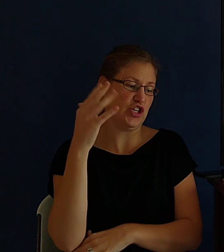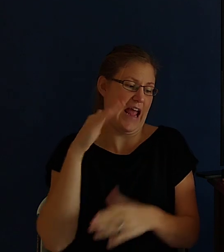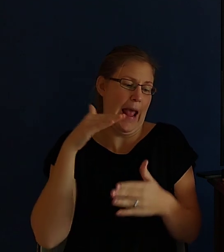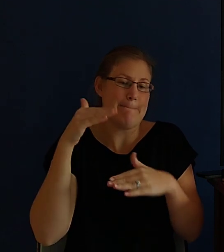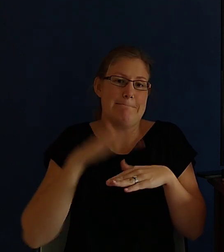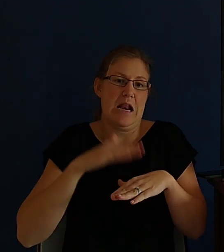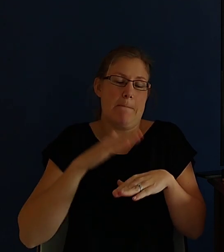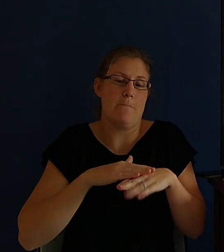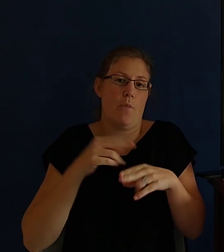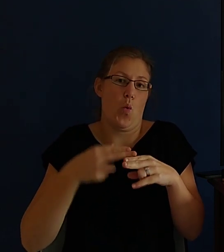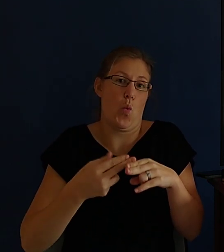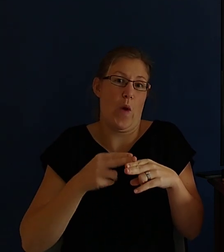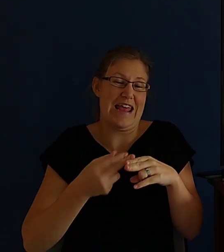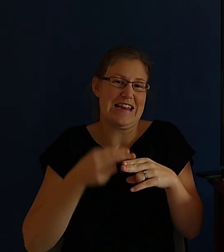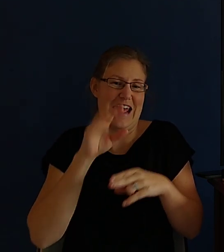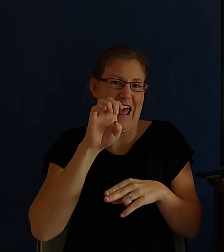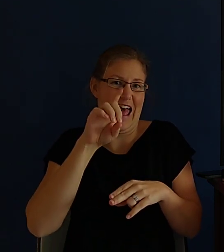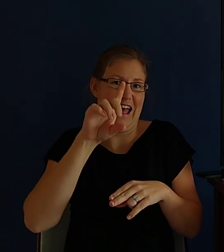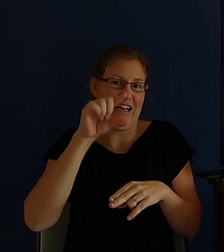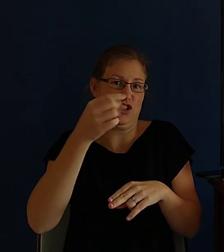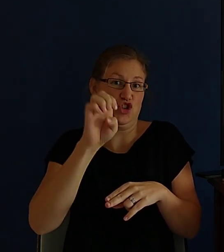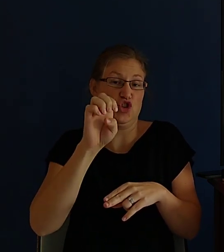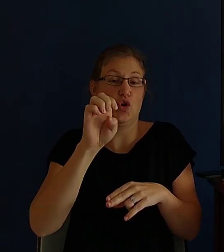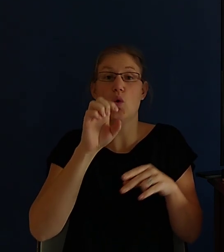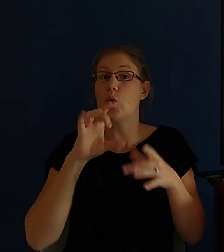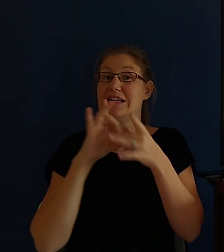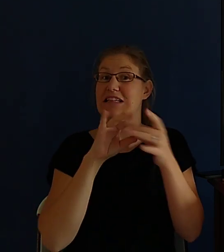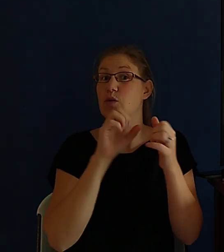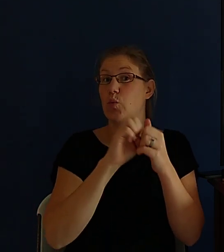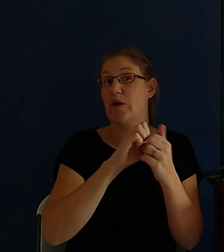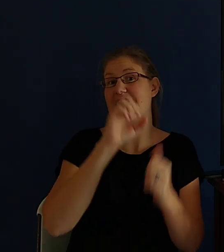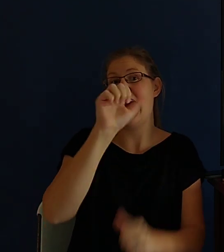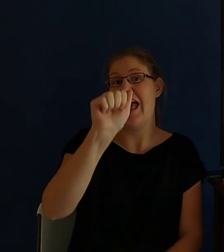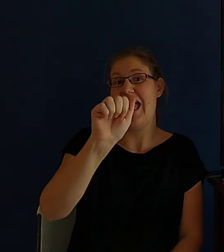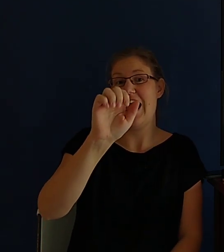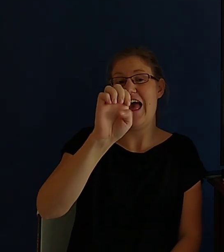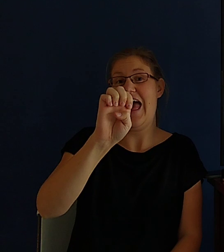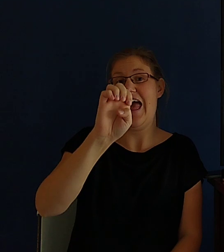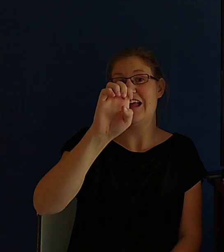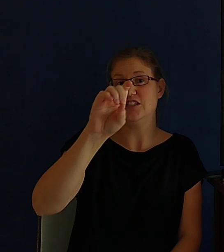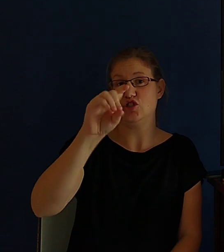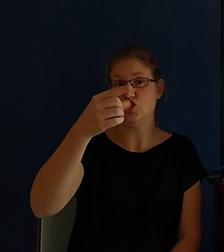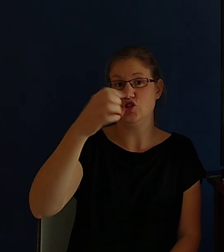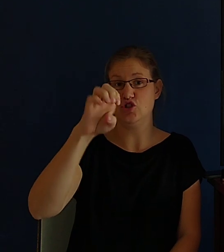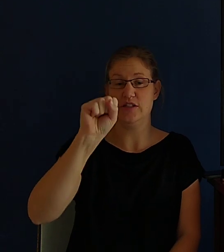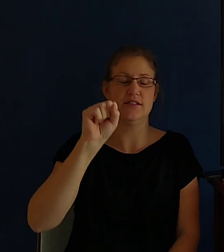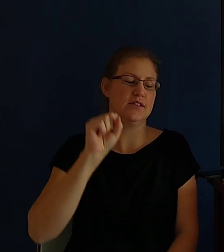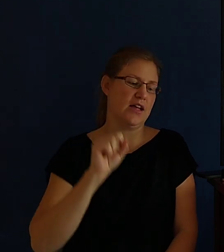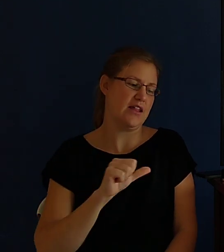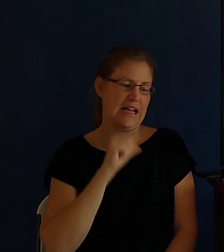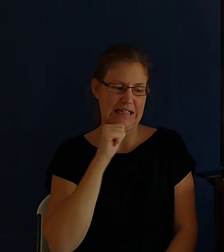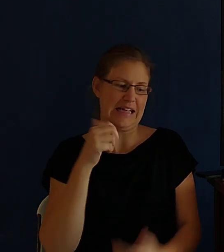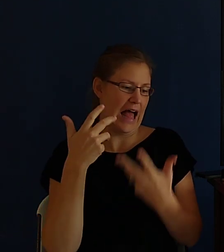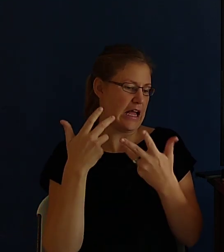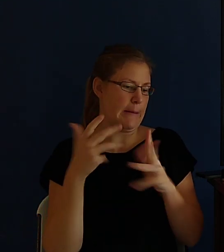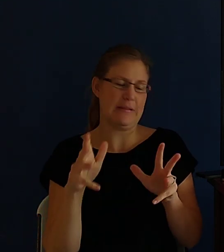edge. Pay attention, it's an edge. We are dealing with the edges. That does not complete or cause a cycle.